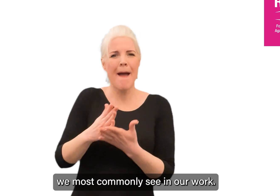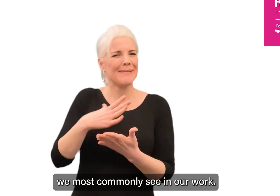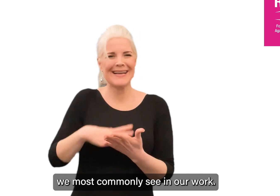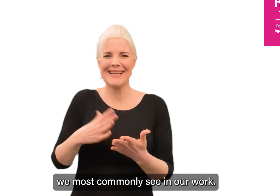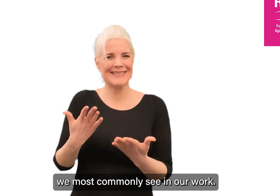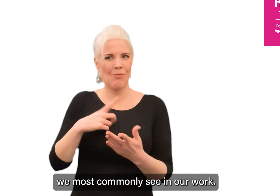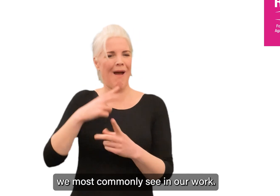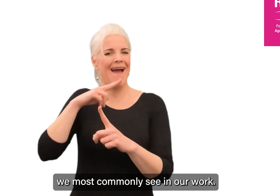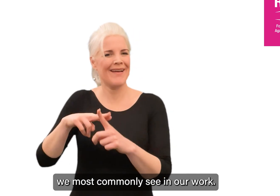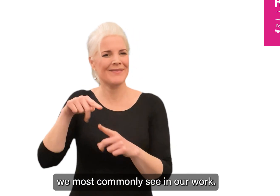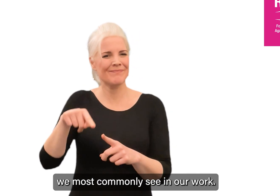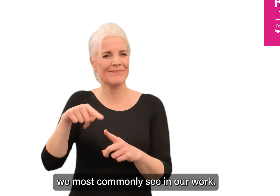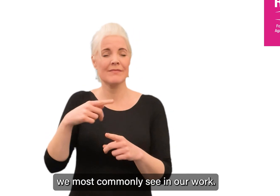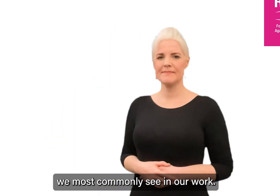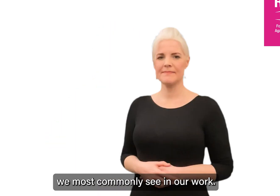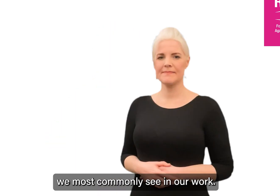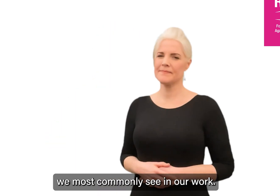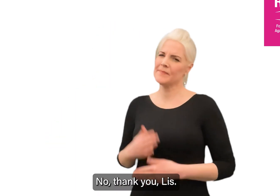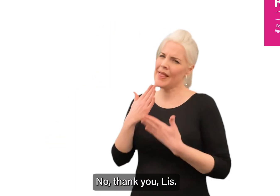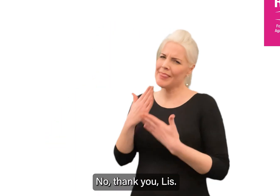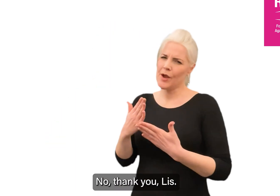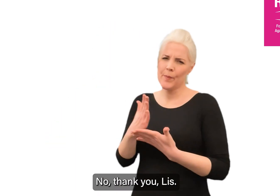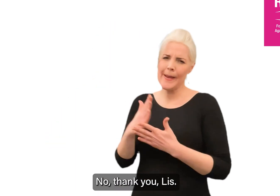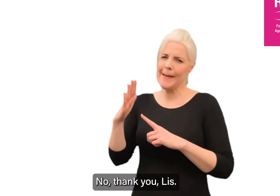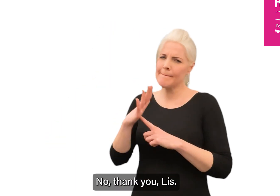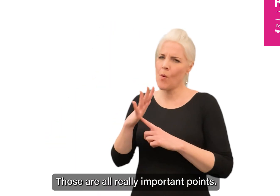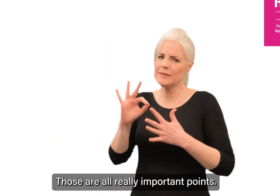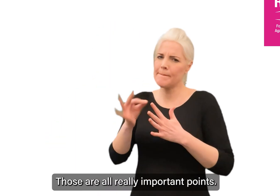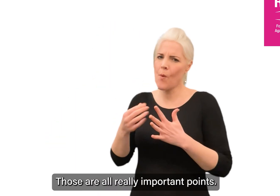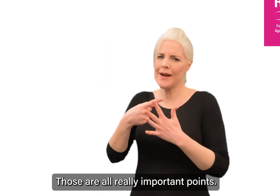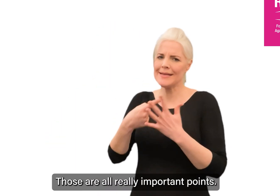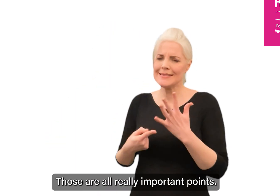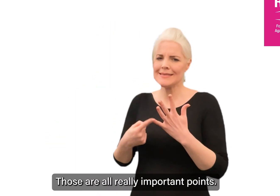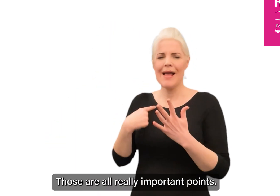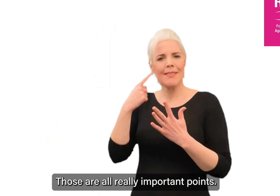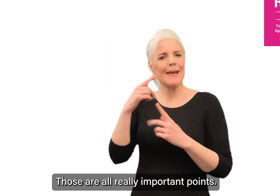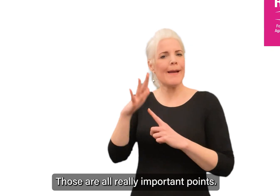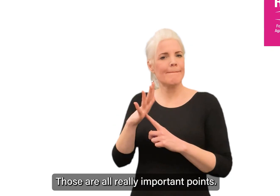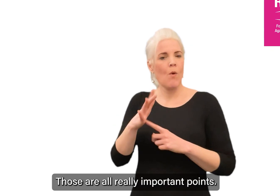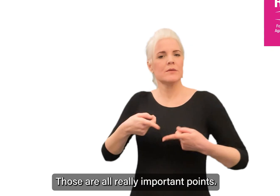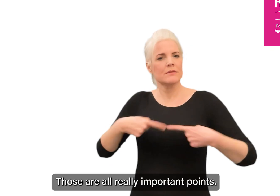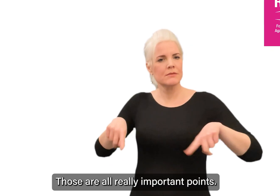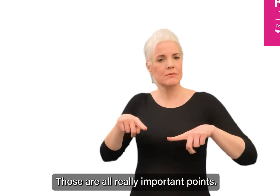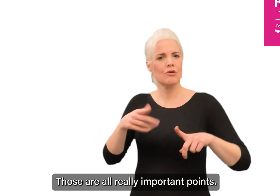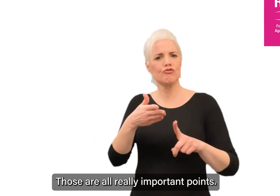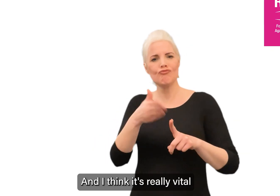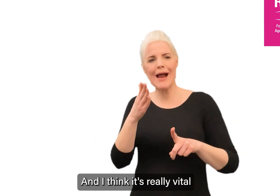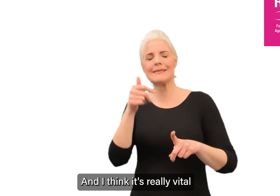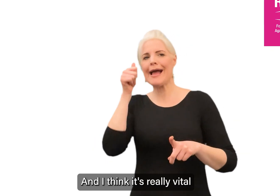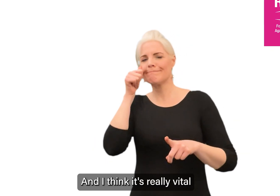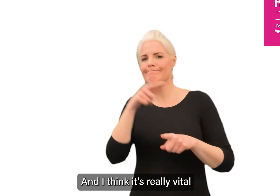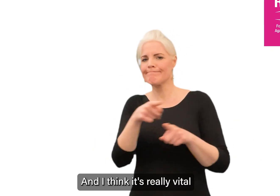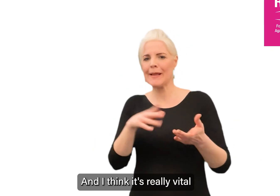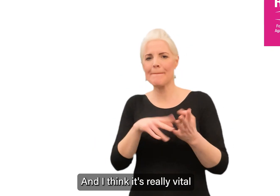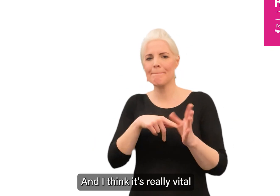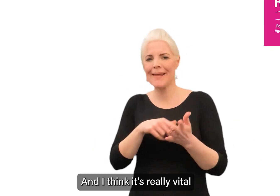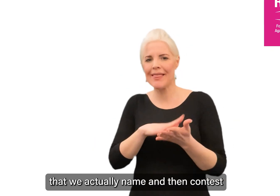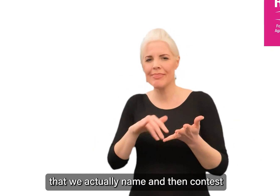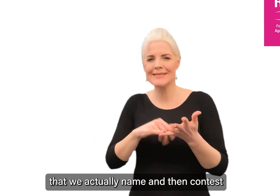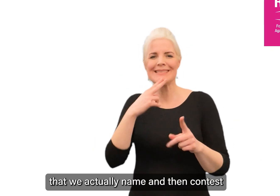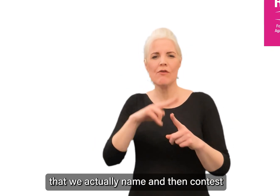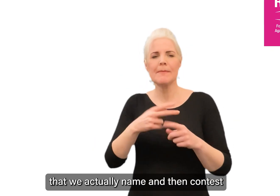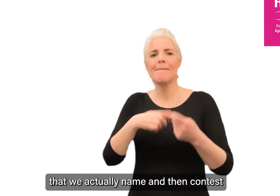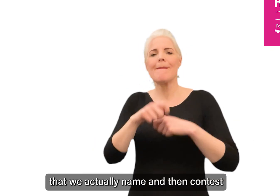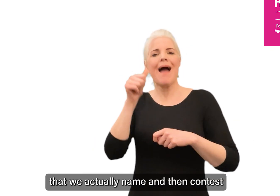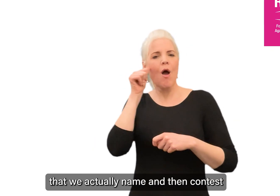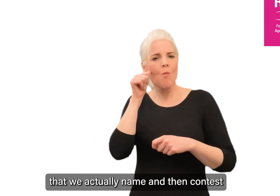ones we most commonly see in our work. No, thank you, Lise. Those are all really important points. And I think it's really vital that